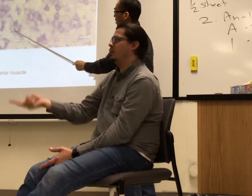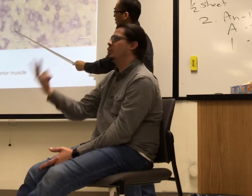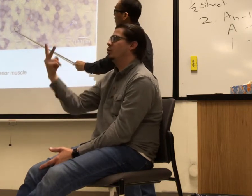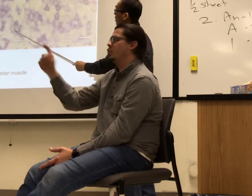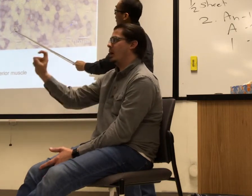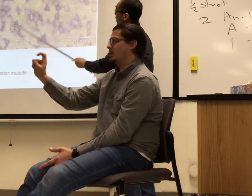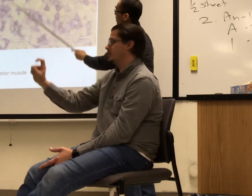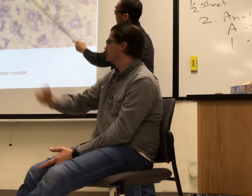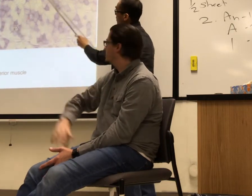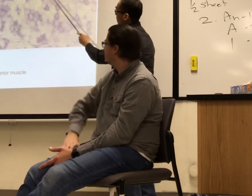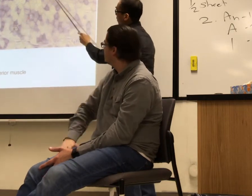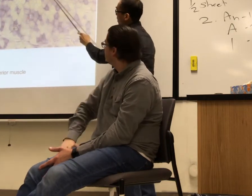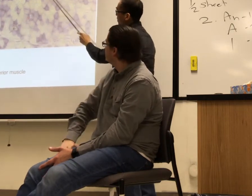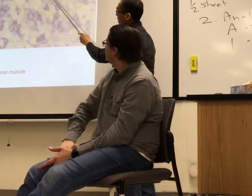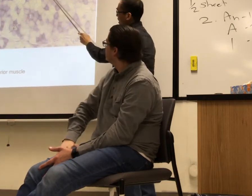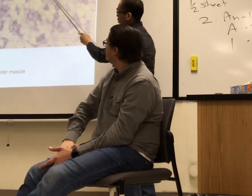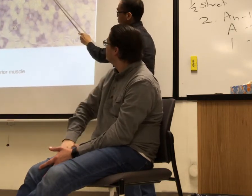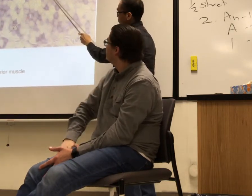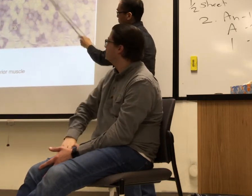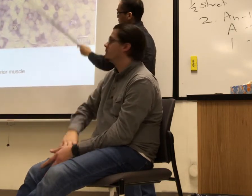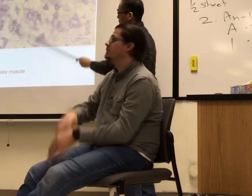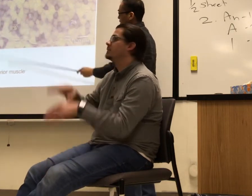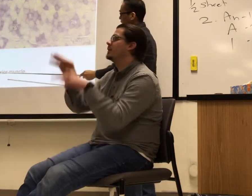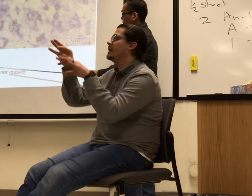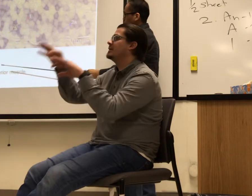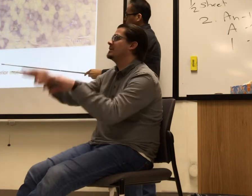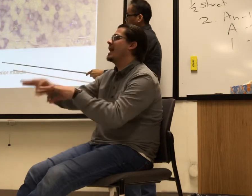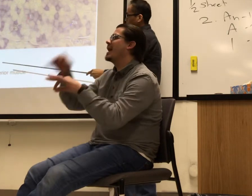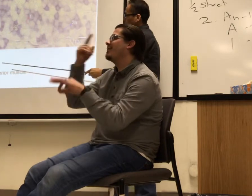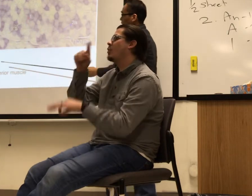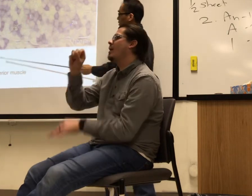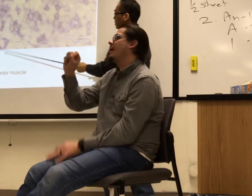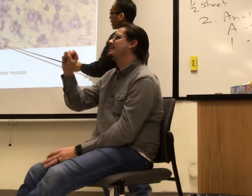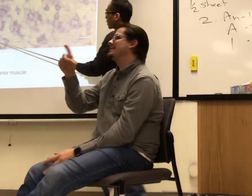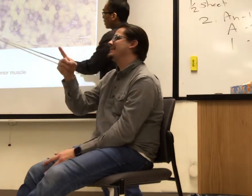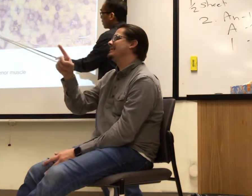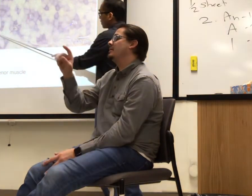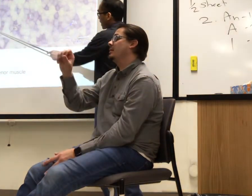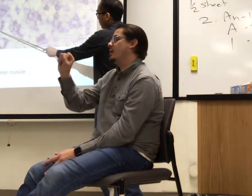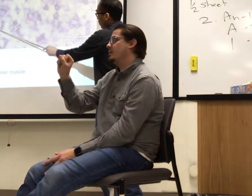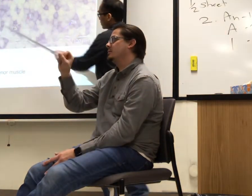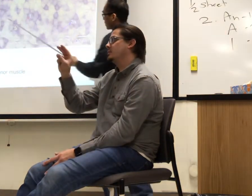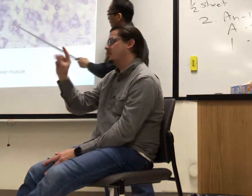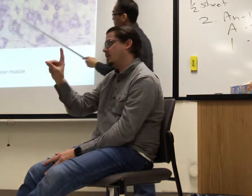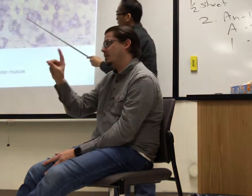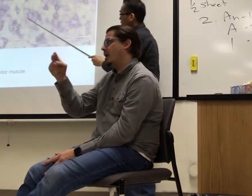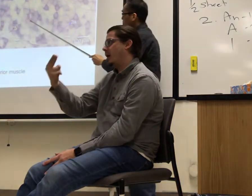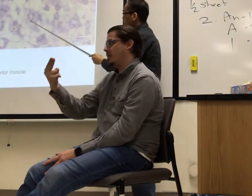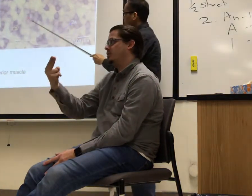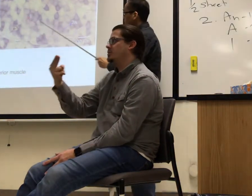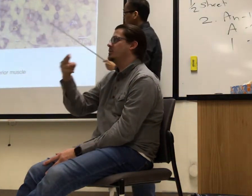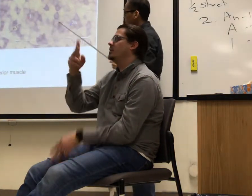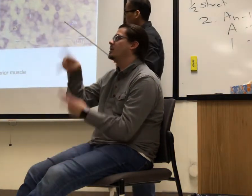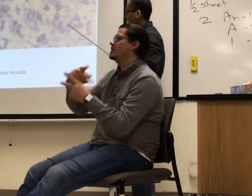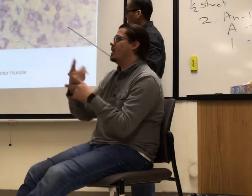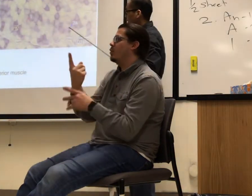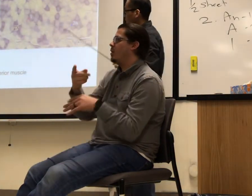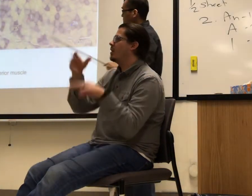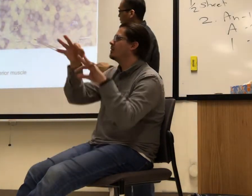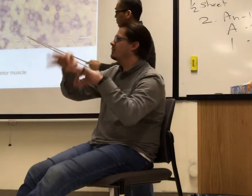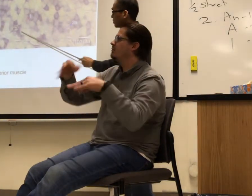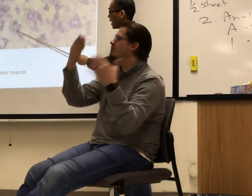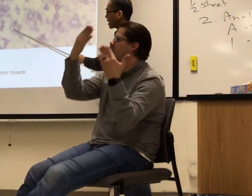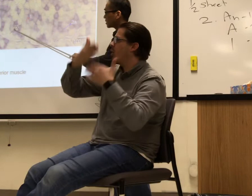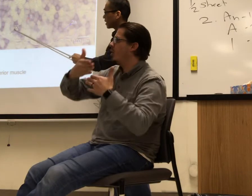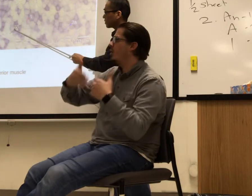Okay. And they stain for SDH, so it's an aerobic thing, and it looks like the type 1 stained darker, the 2A stained kind of